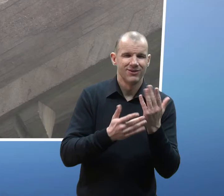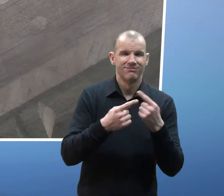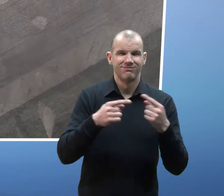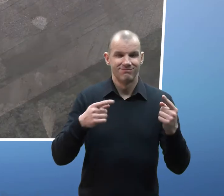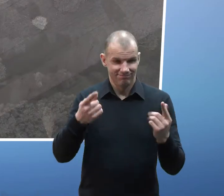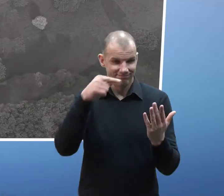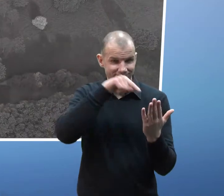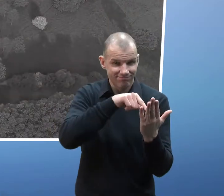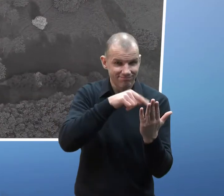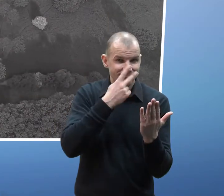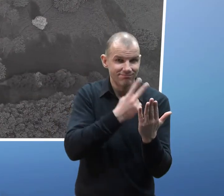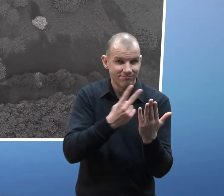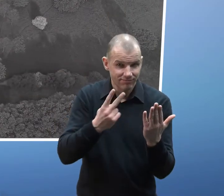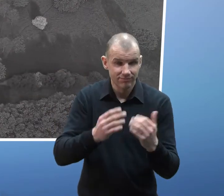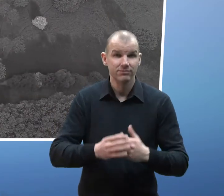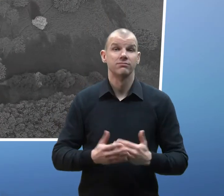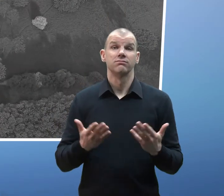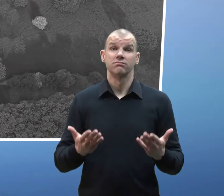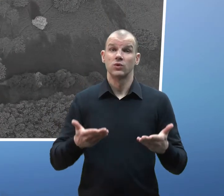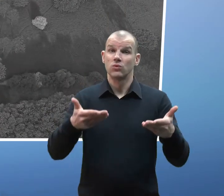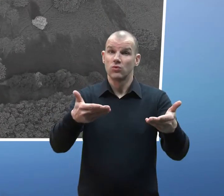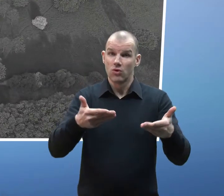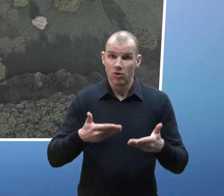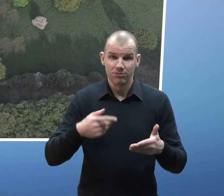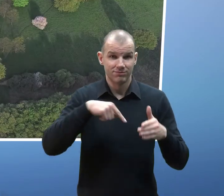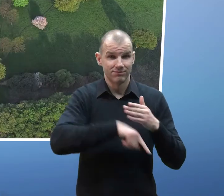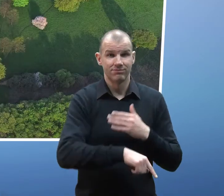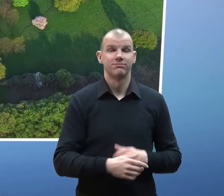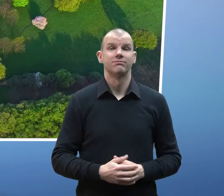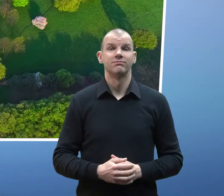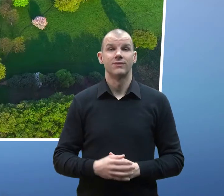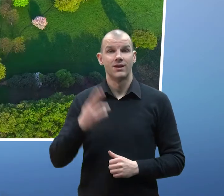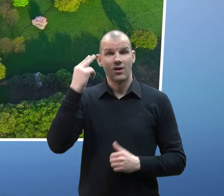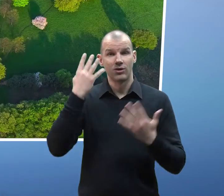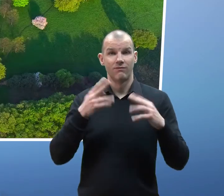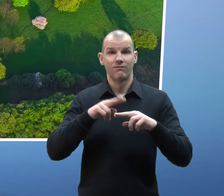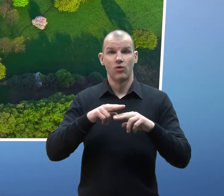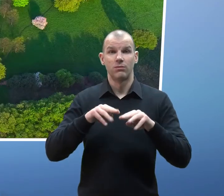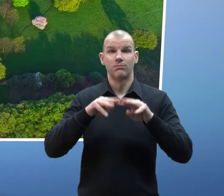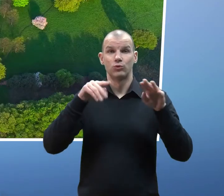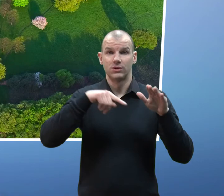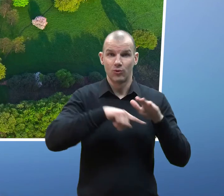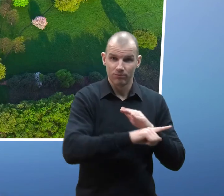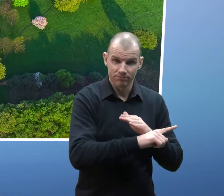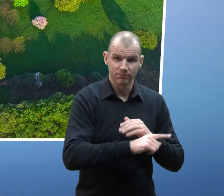tour. We kindly invite you to visit Kaunas 9th Fort Museum.